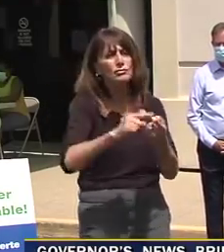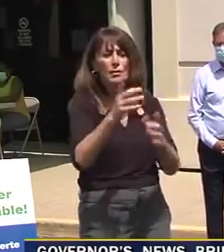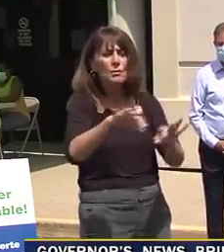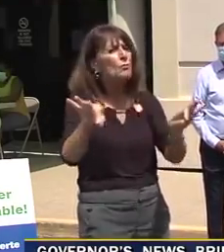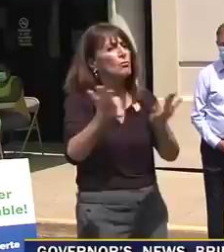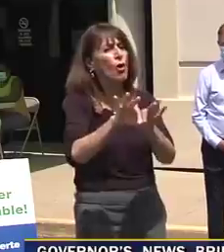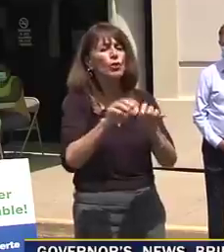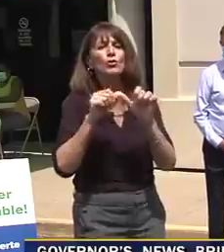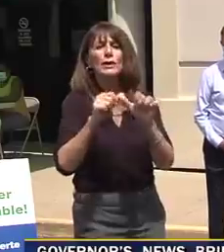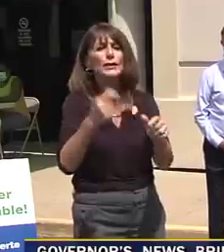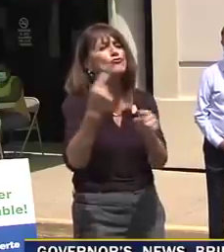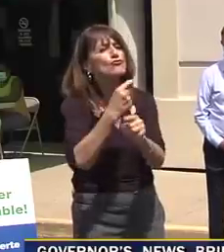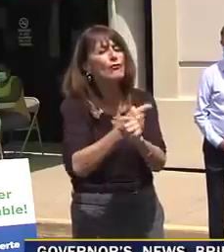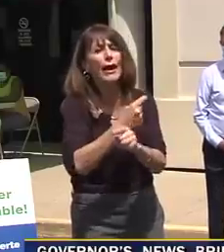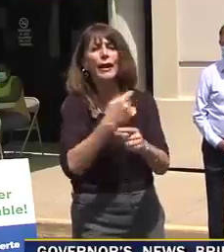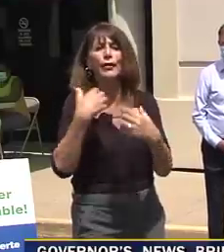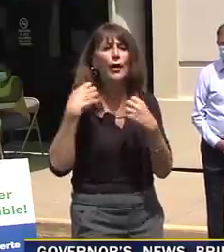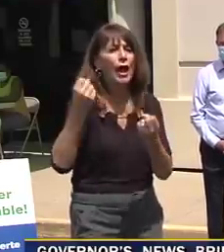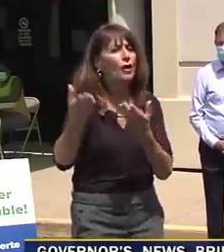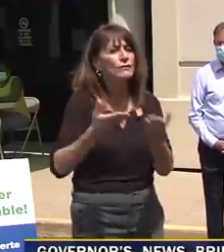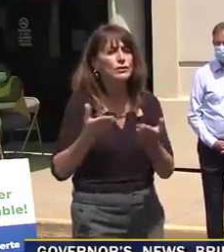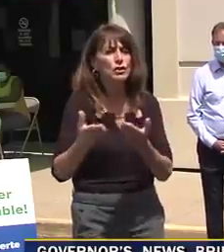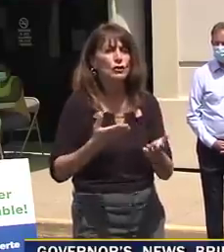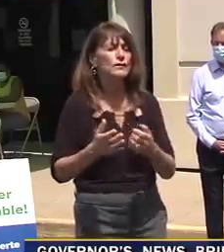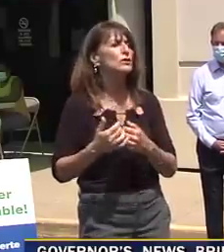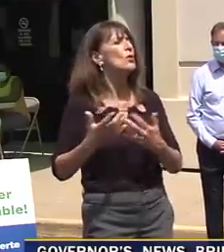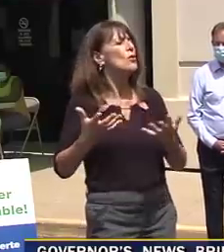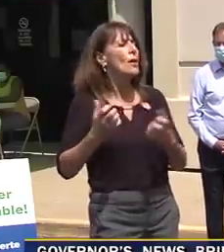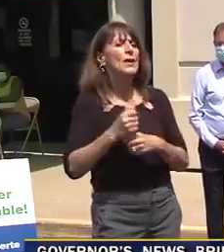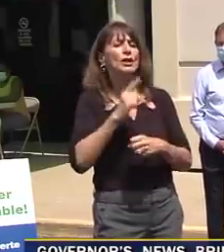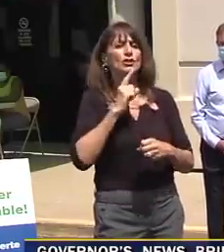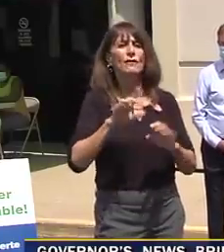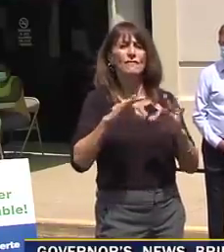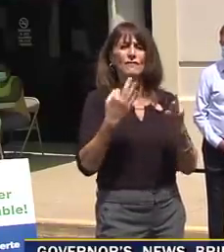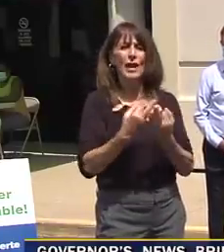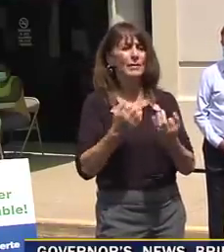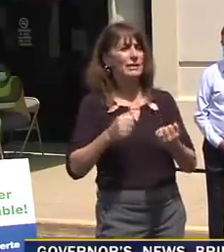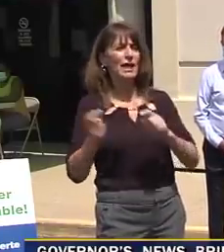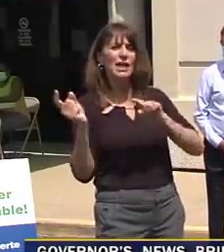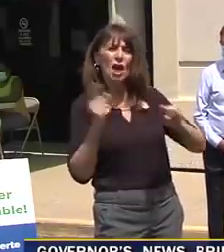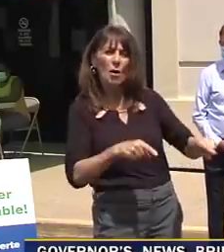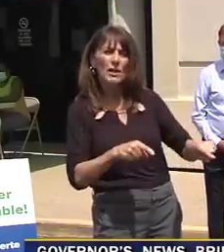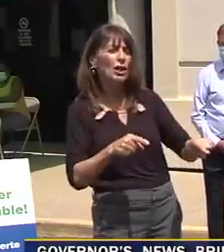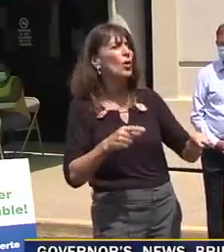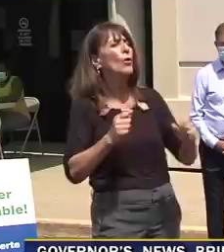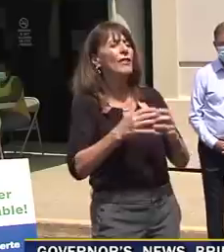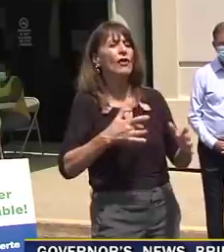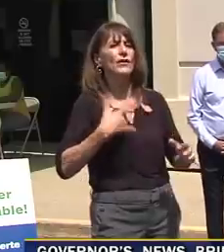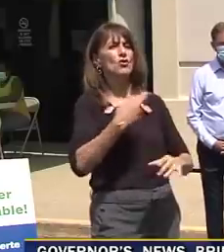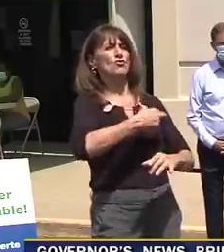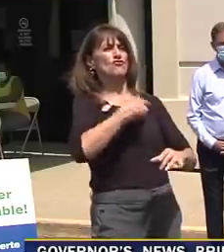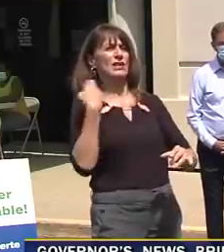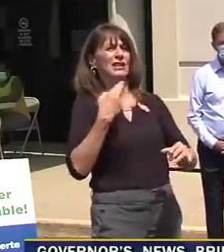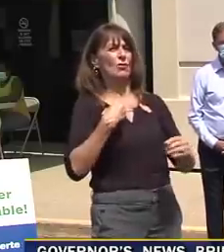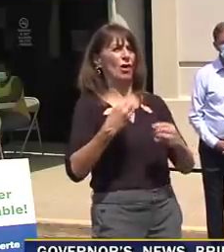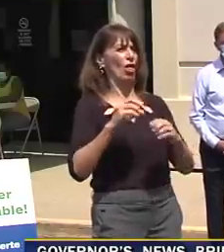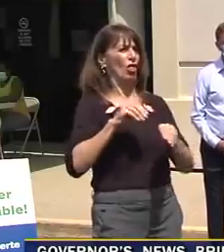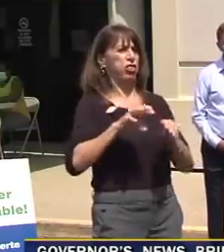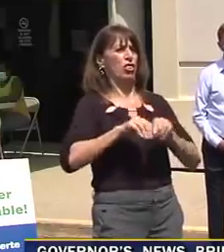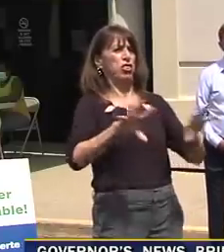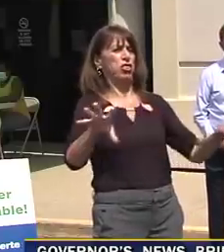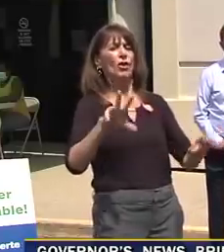to ensure that our families are coming into an environment that, again, mitigates risk and exposure and heightens